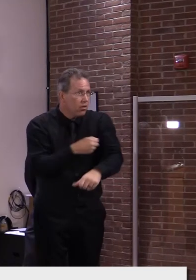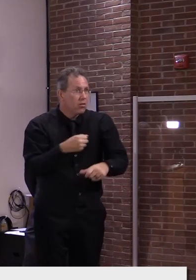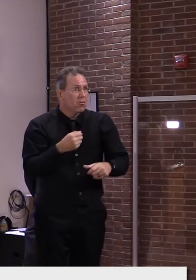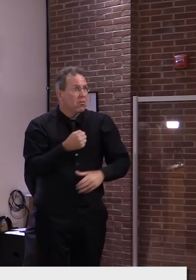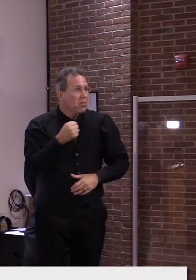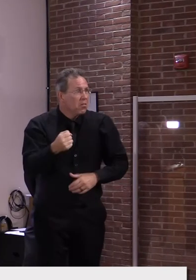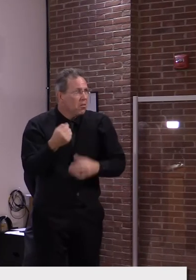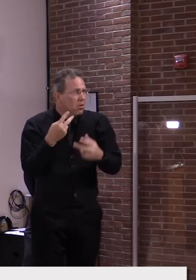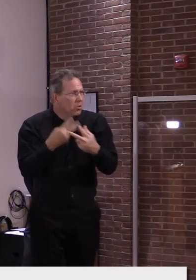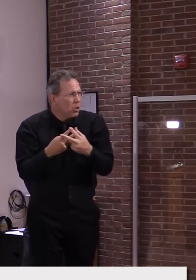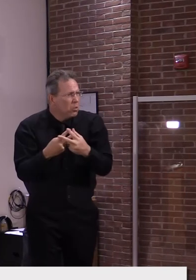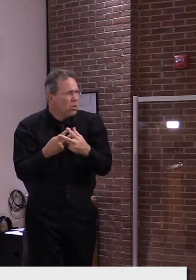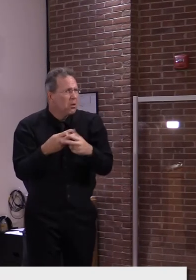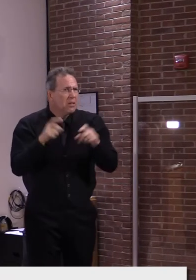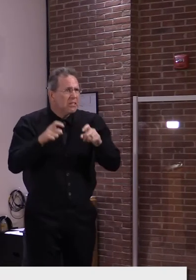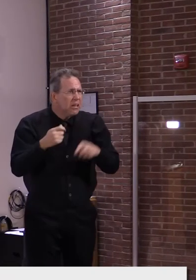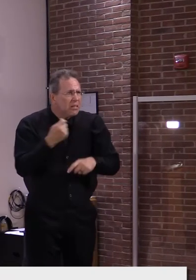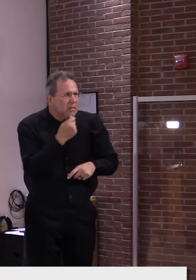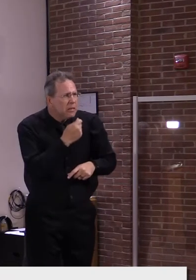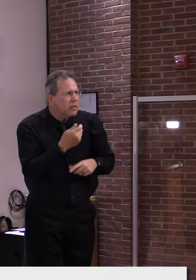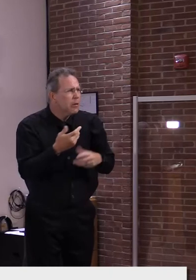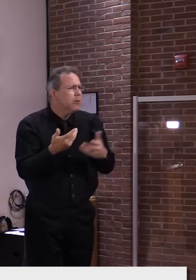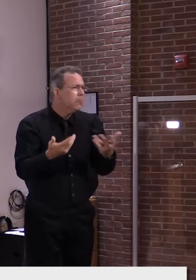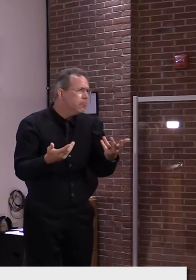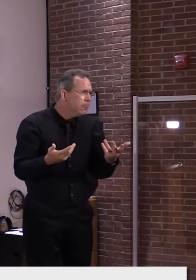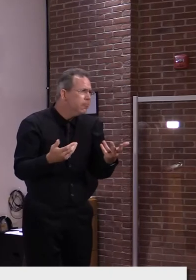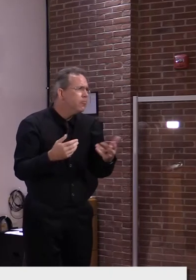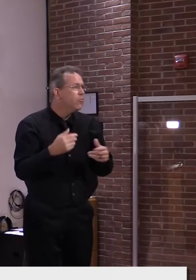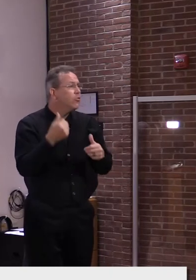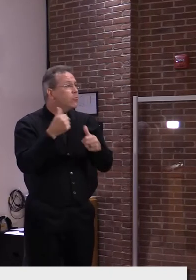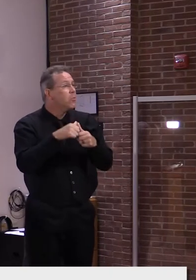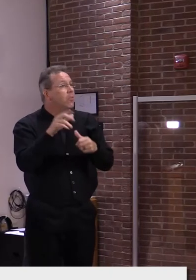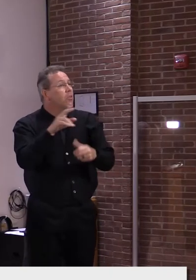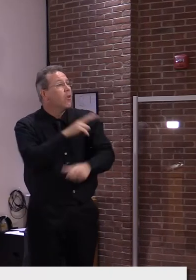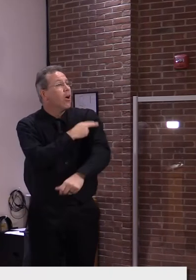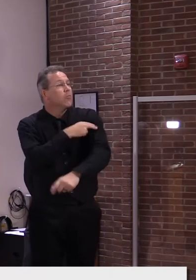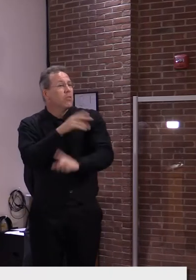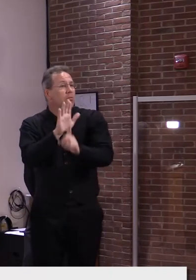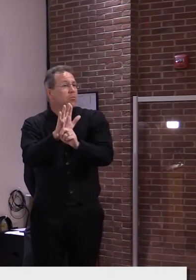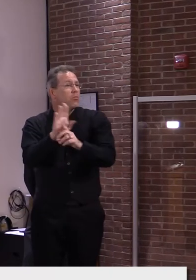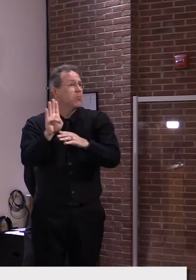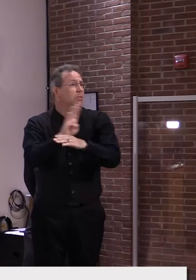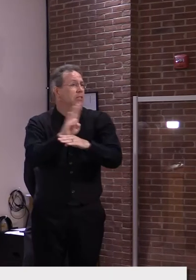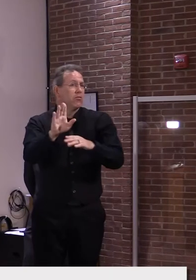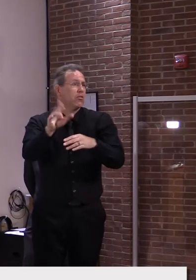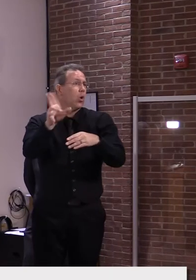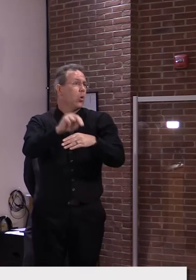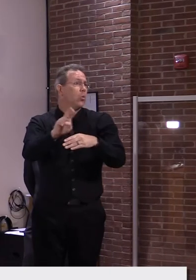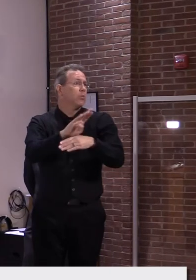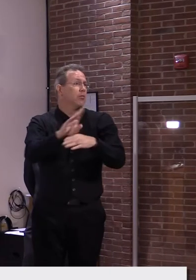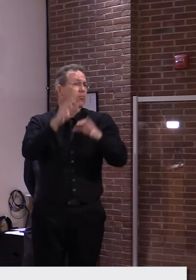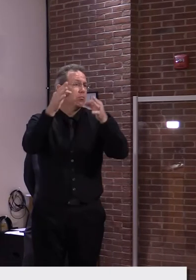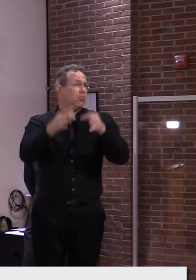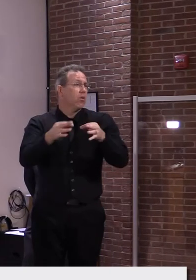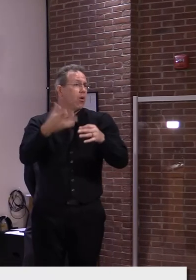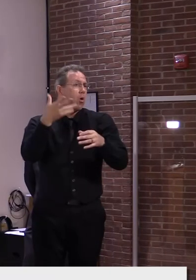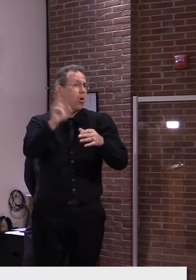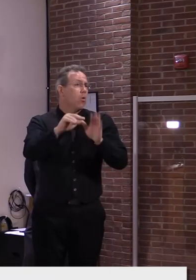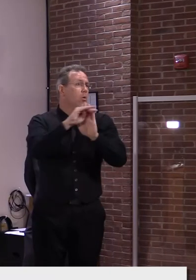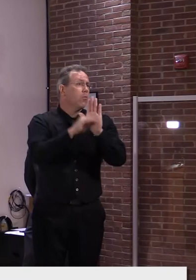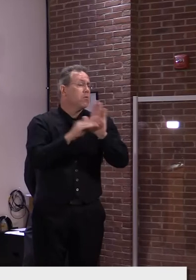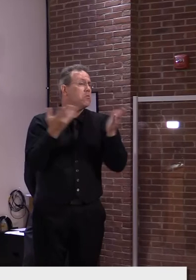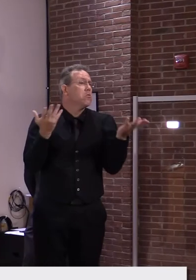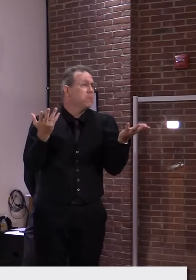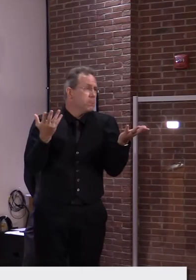are businesses, and we have given complete permission to hospitals as well as other sectors in the business community